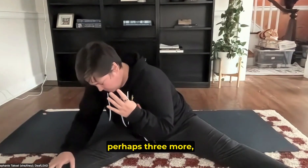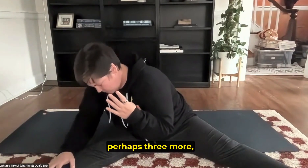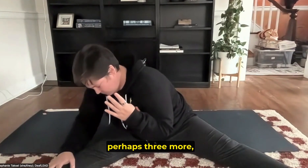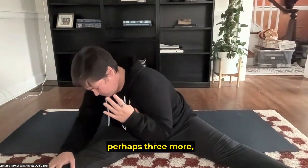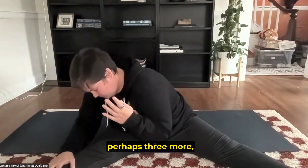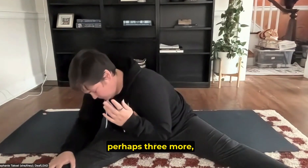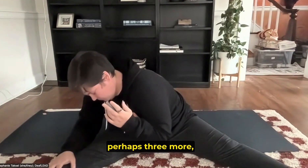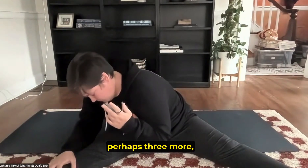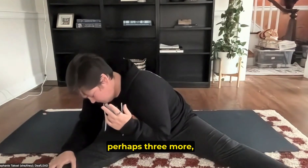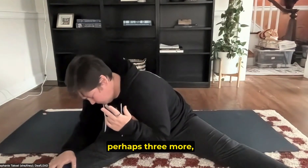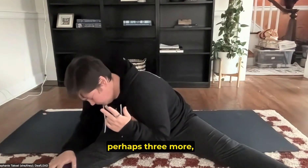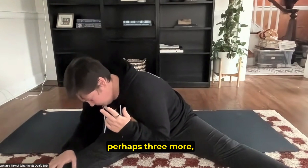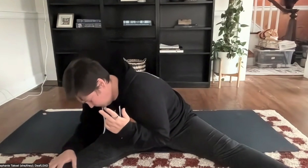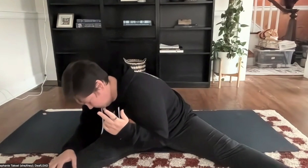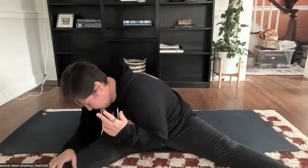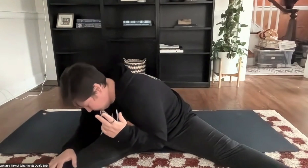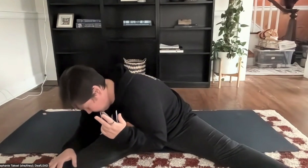Perhaps 3 more.